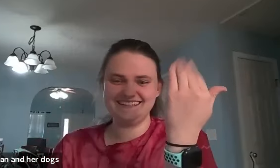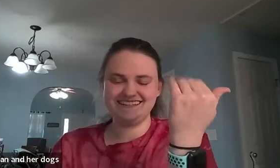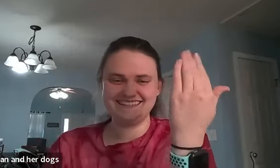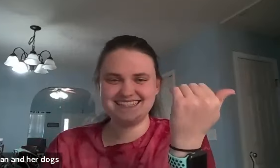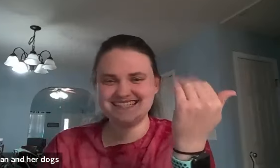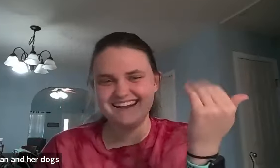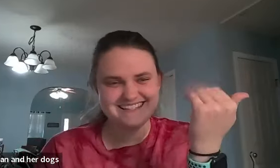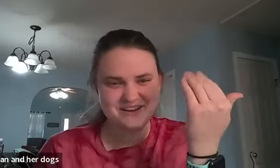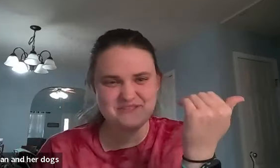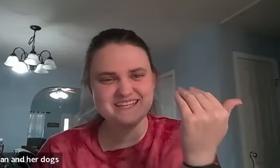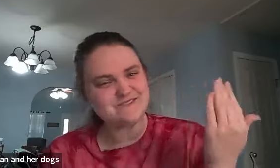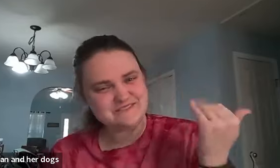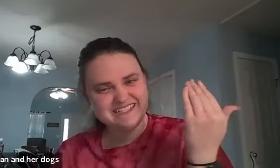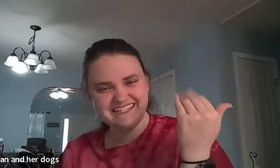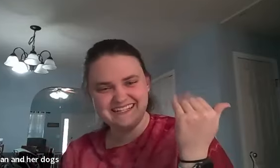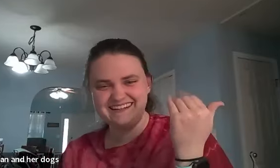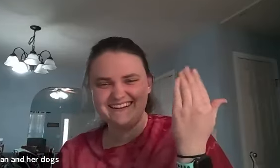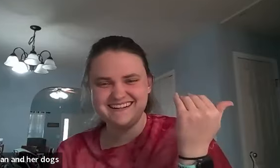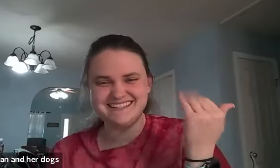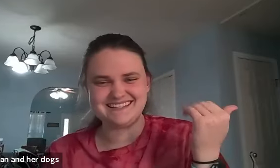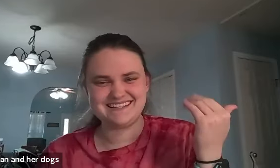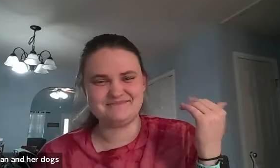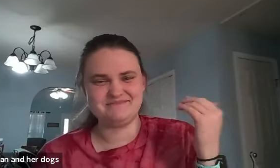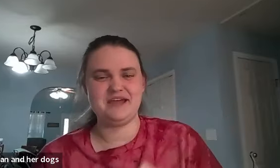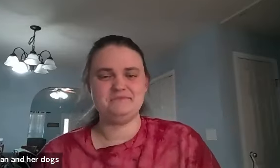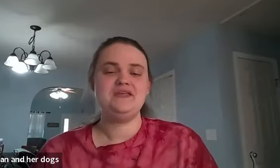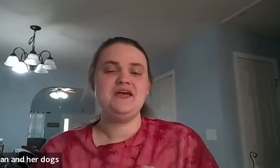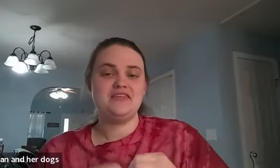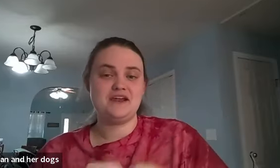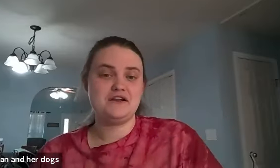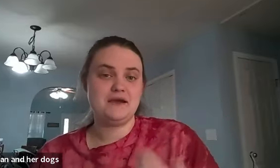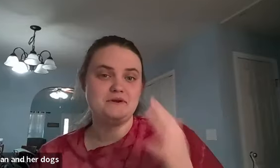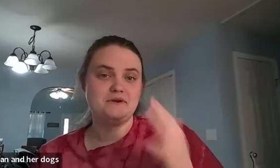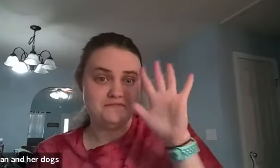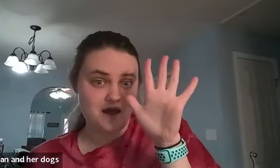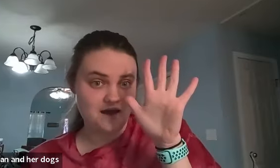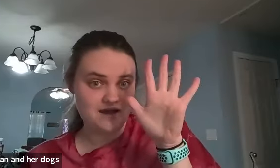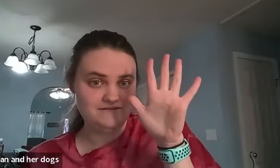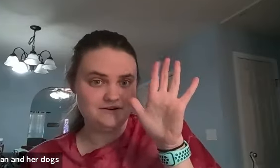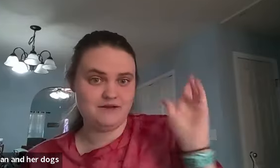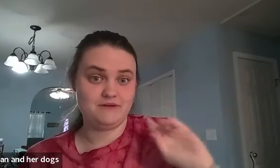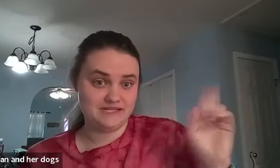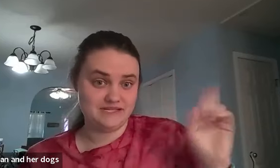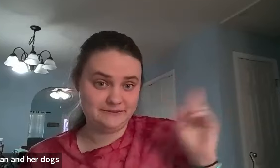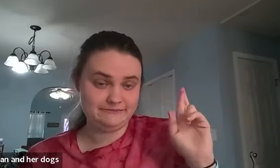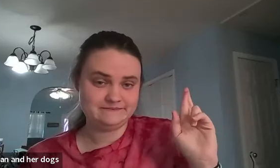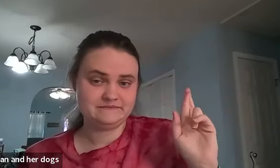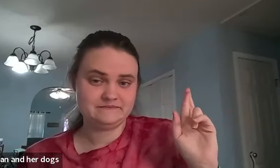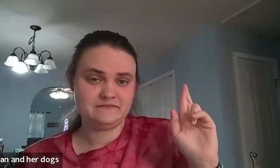Good. See, you guys know this. 15. Awesome. Okay. Then our number five. Okay. Ready? So